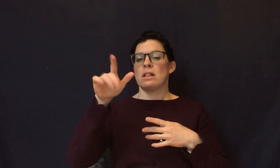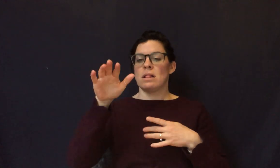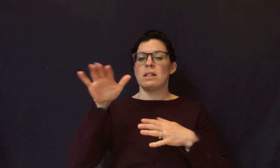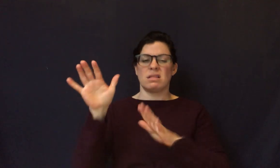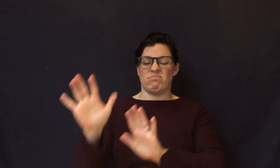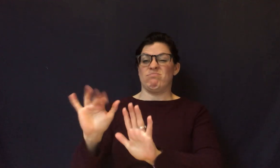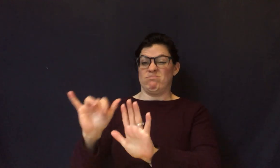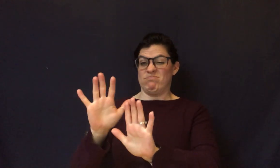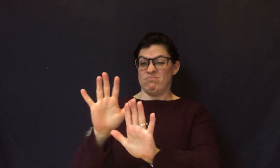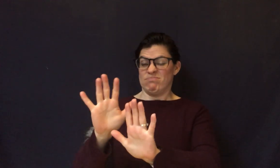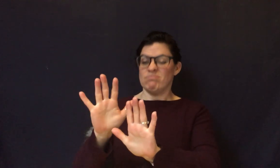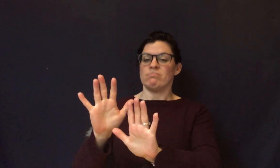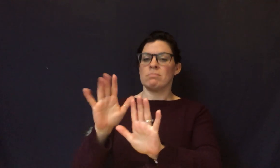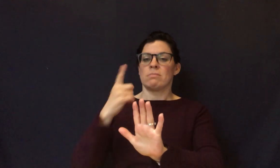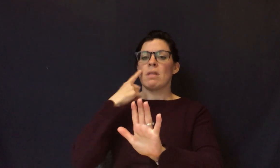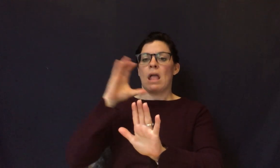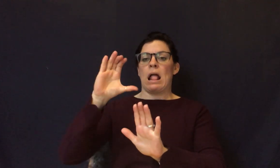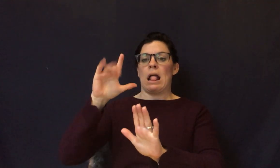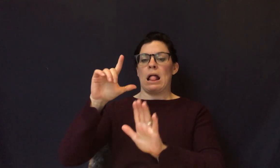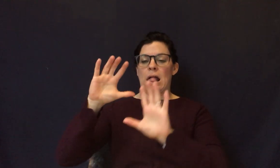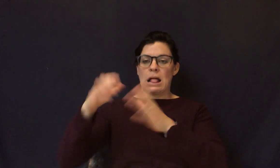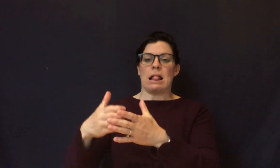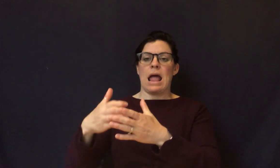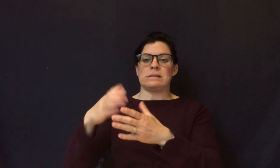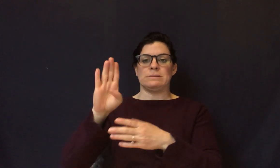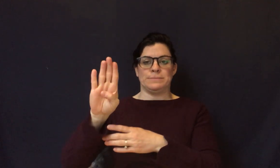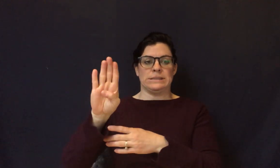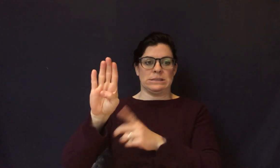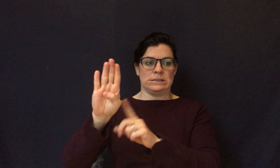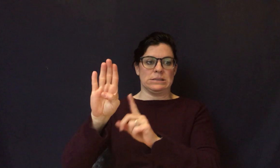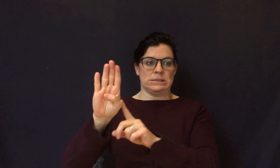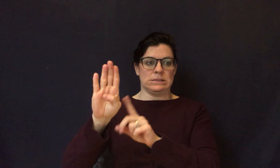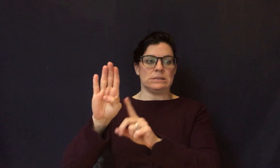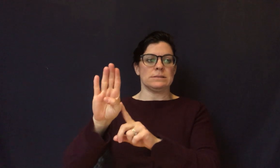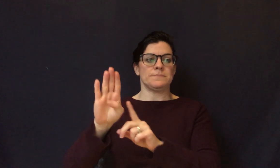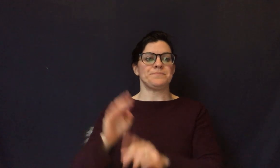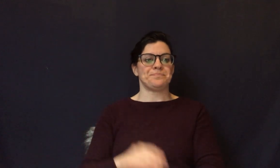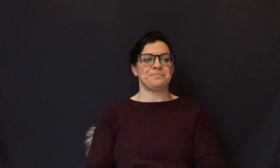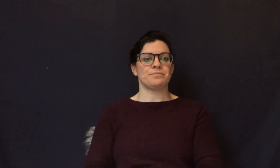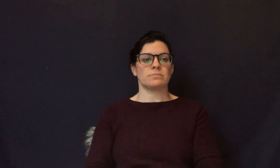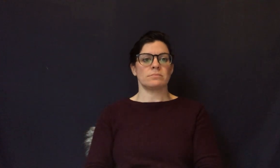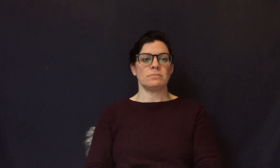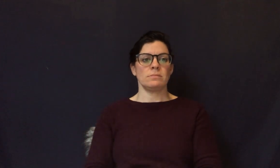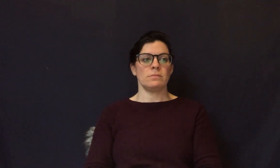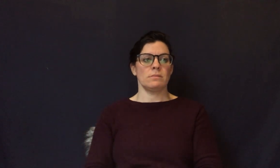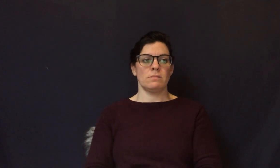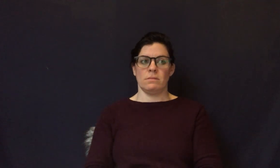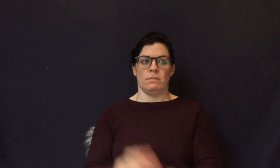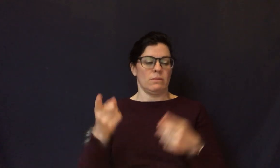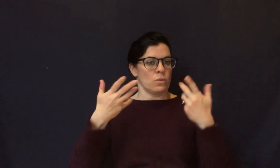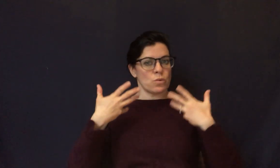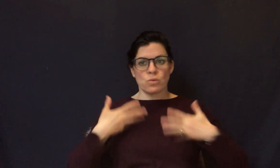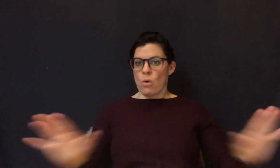water, because if you use water, you're only going to spread it. Because look, oil, okay, greases, gasoline, are